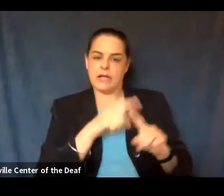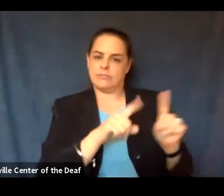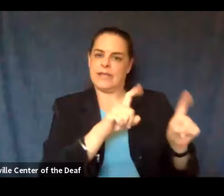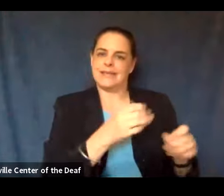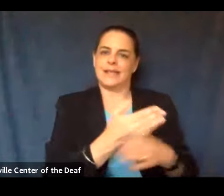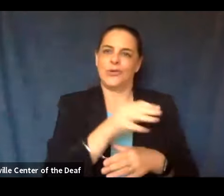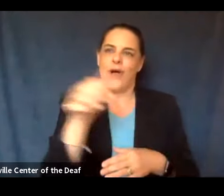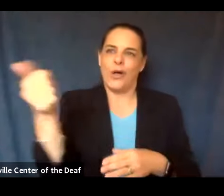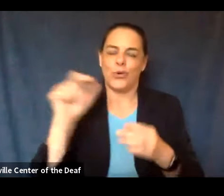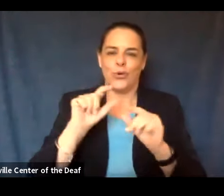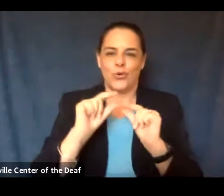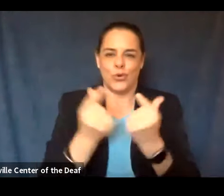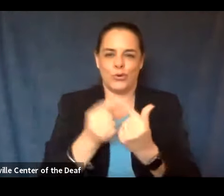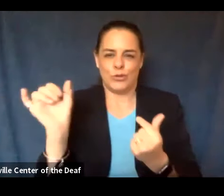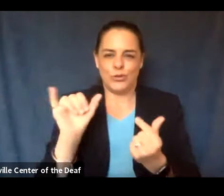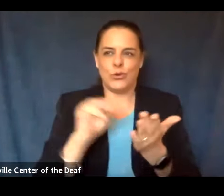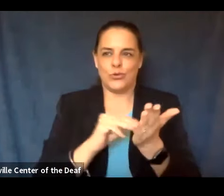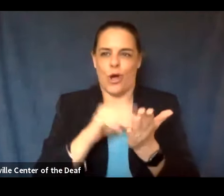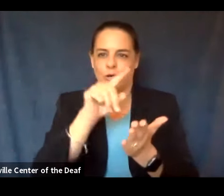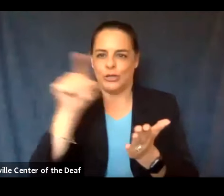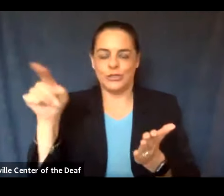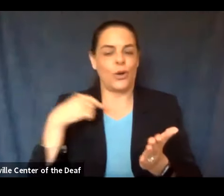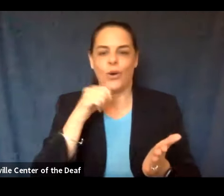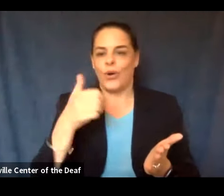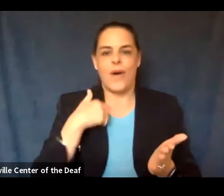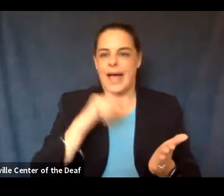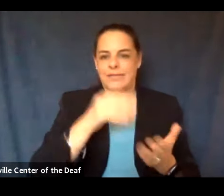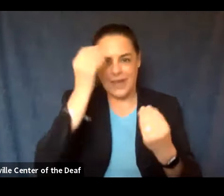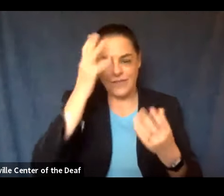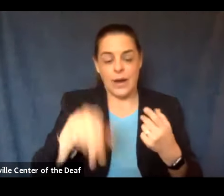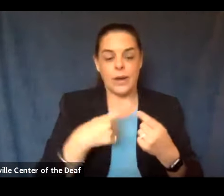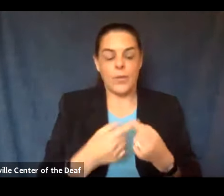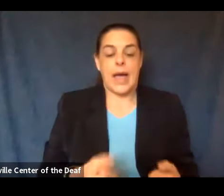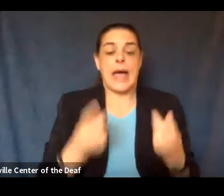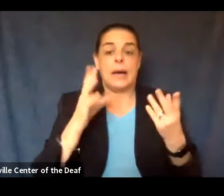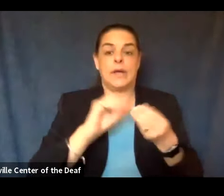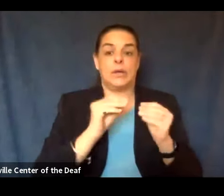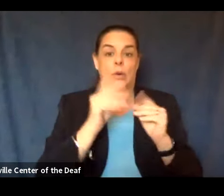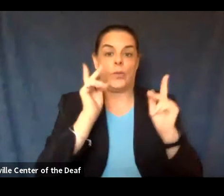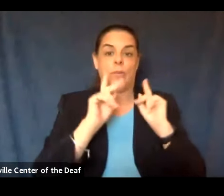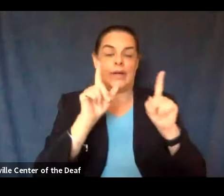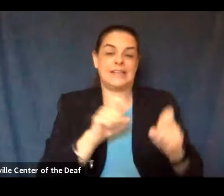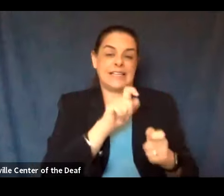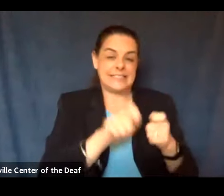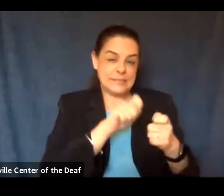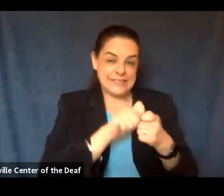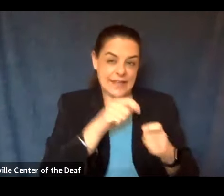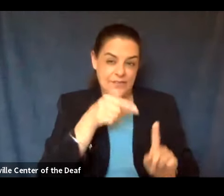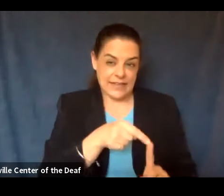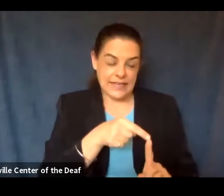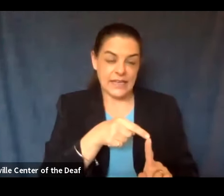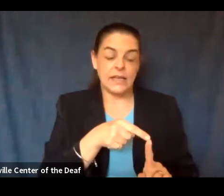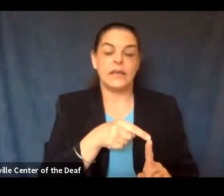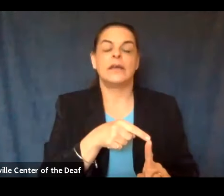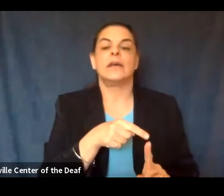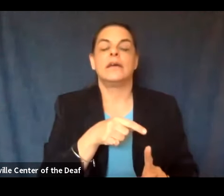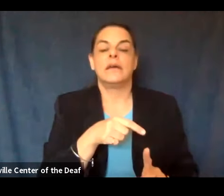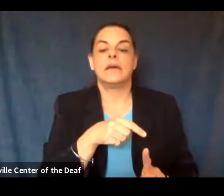other groups. And so we don't have that data on the number of people being tested specifically. It has been,